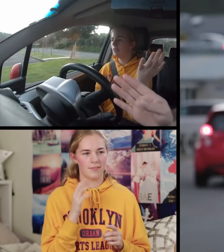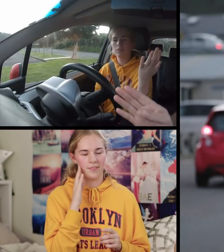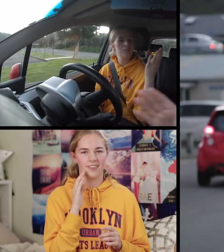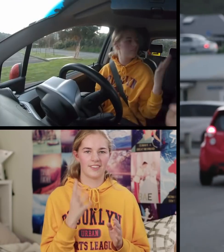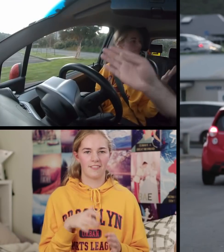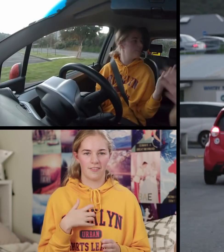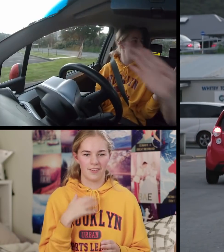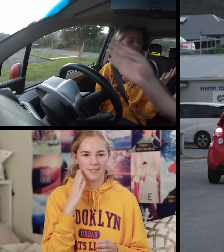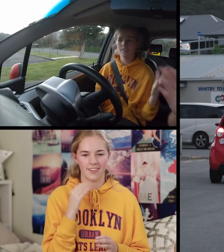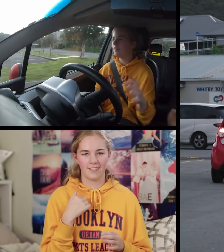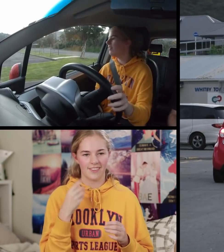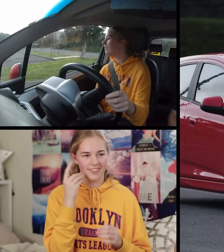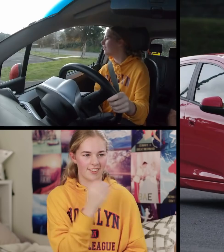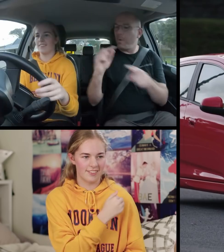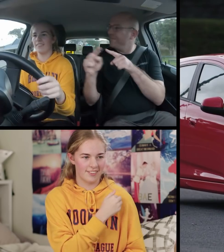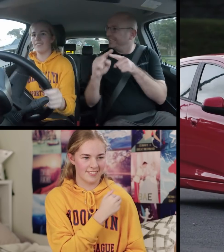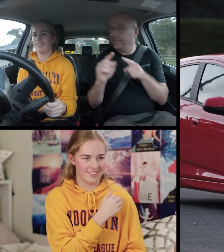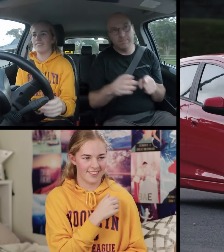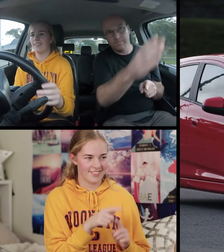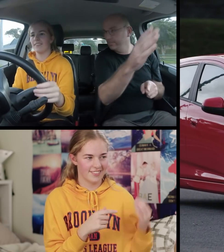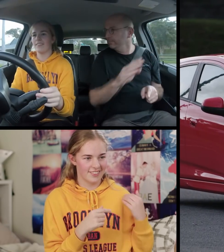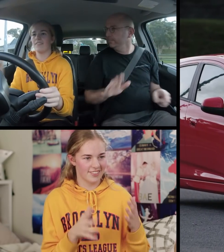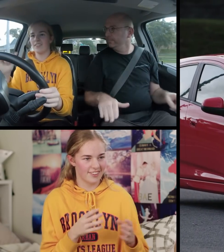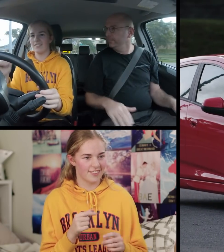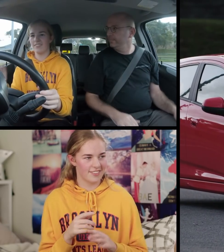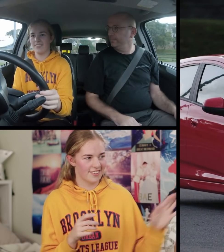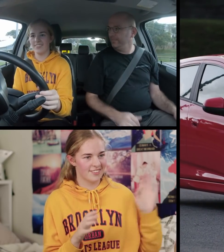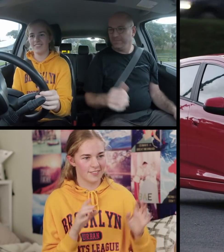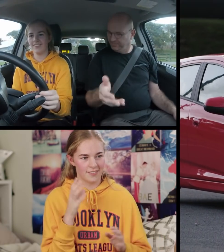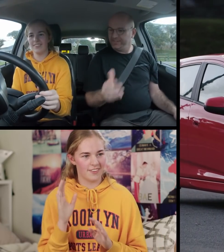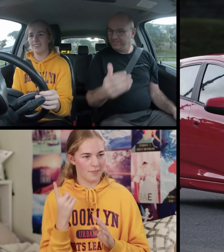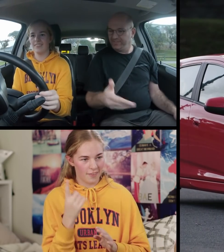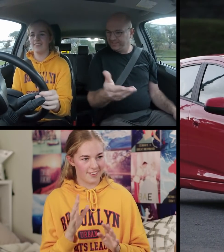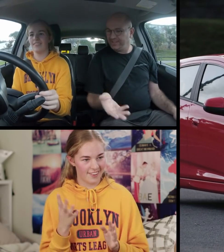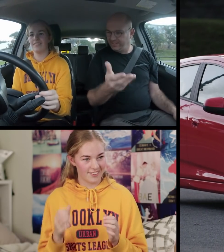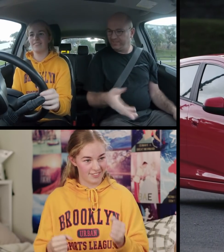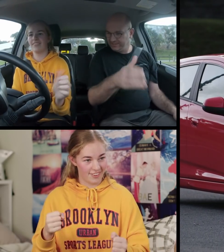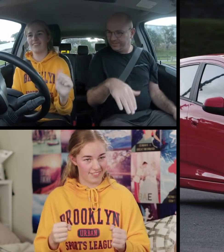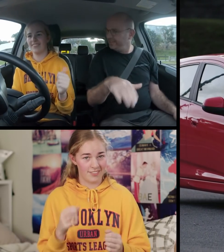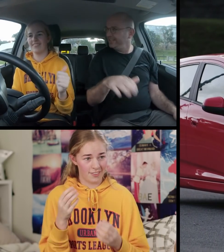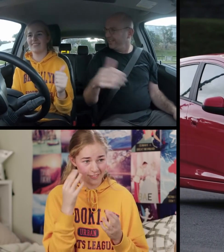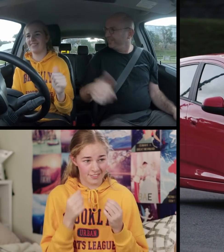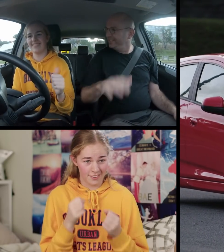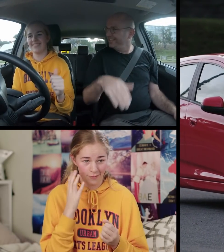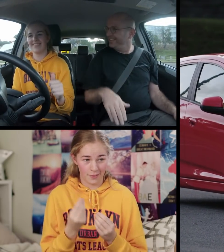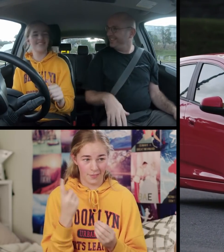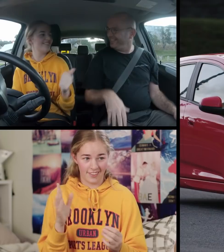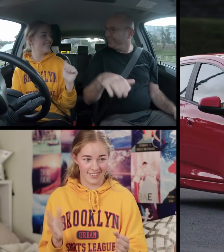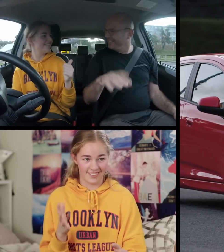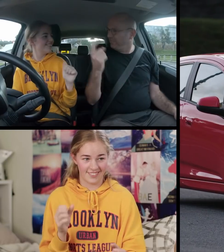annoying. Like, Dad will be trying to get my attention, and I'll be like, no way, I can't just drive with one hand.